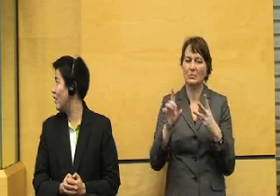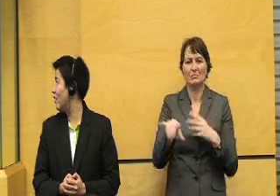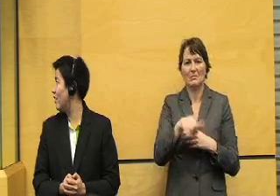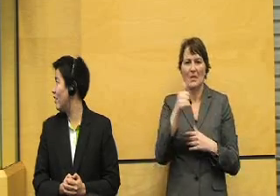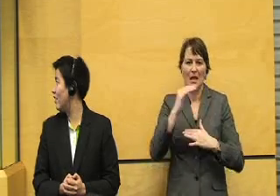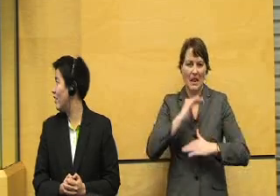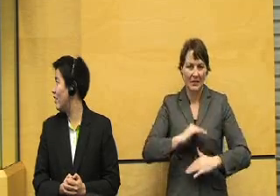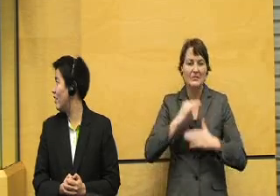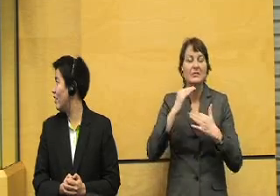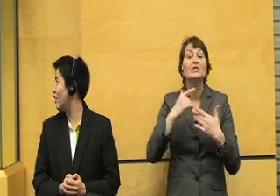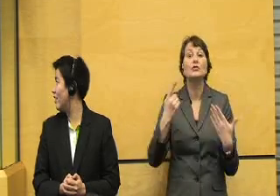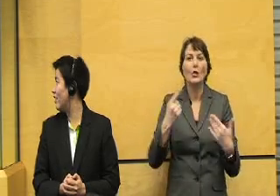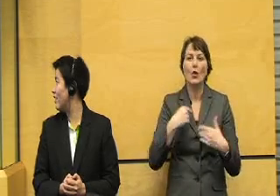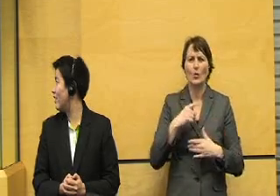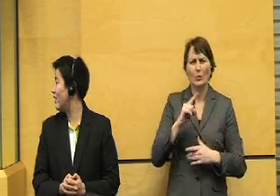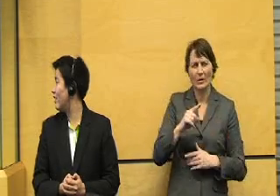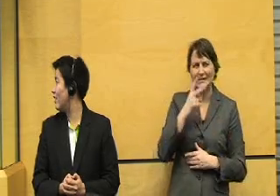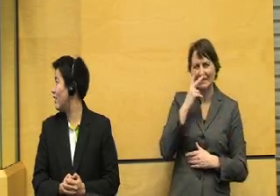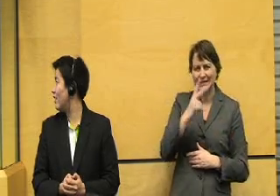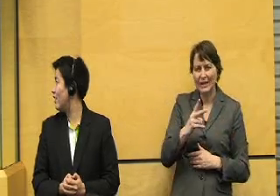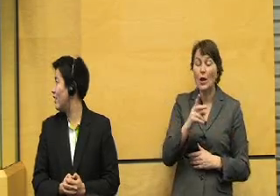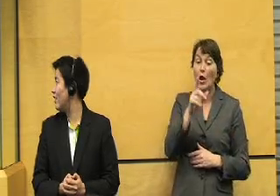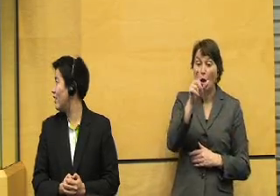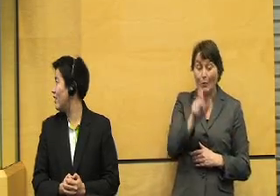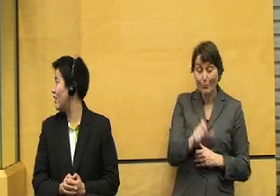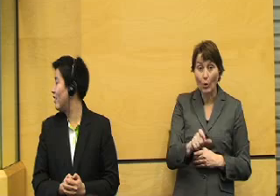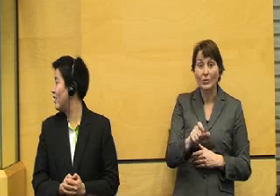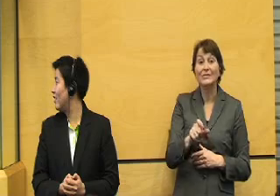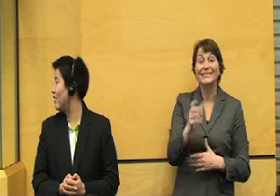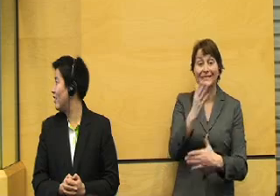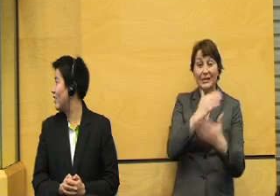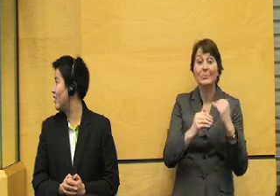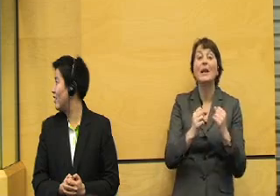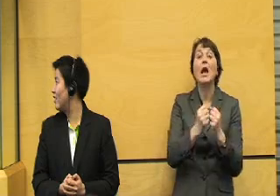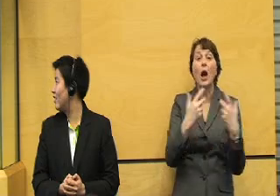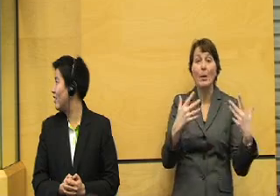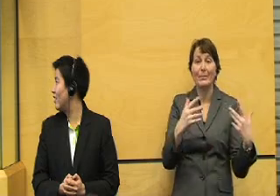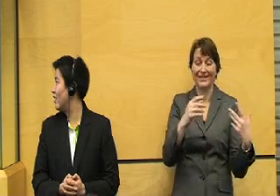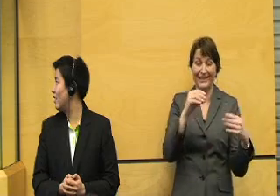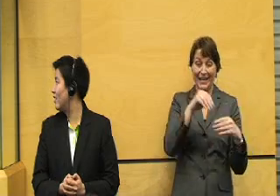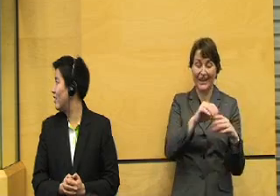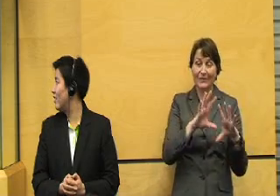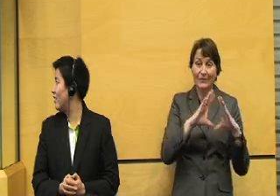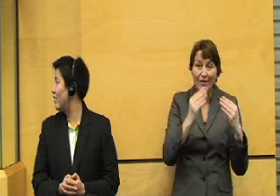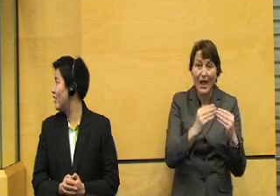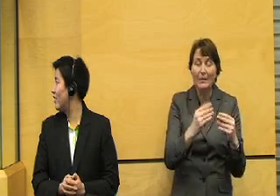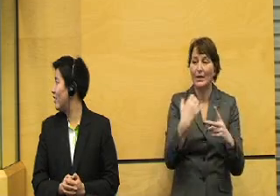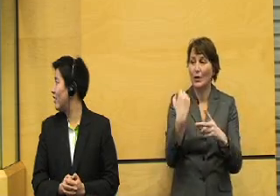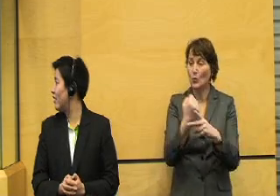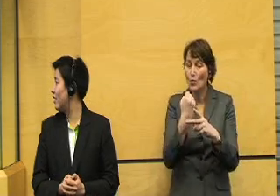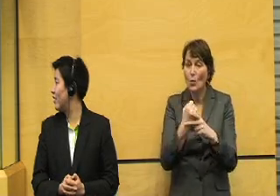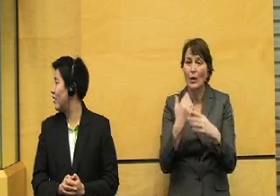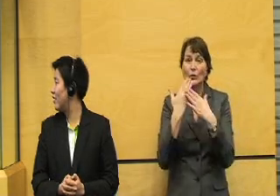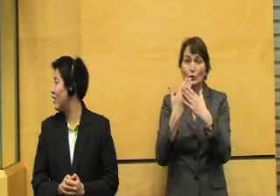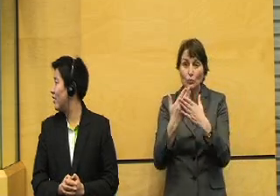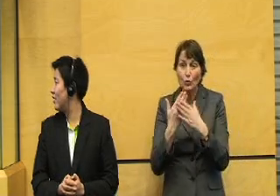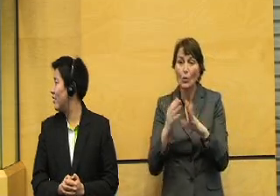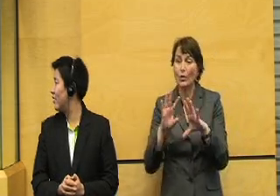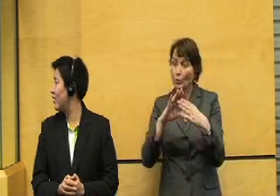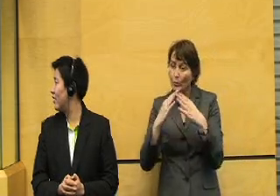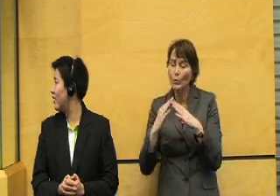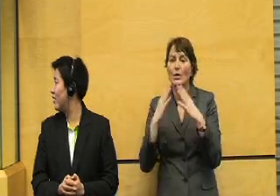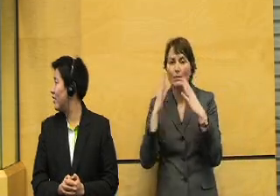promote understanding about the rights of persons with disability in family, at school, at work, and in